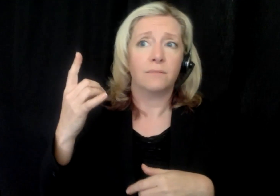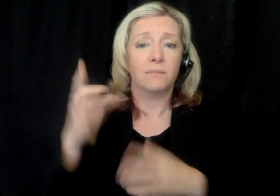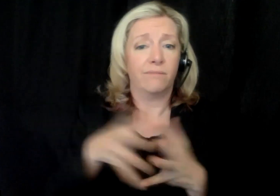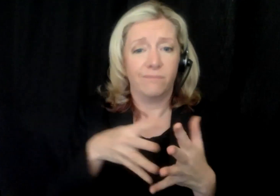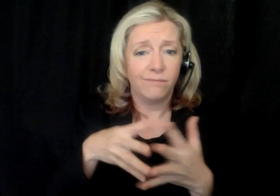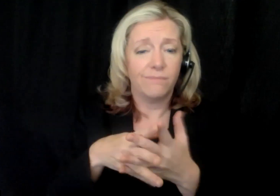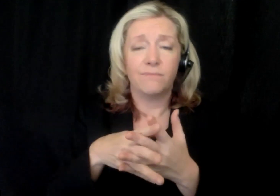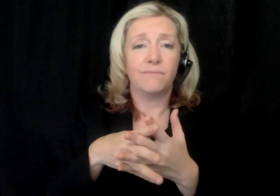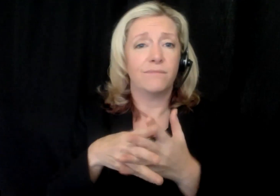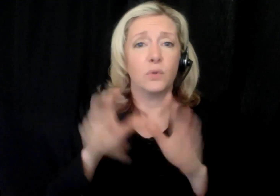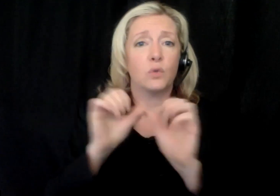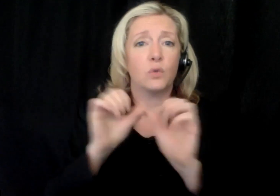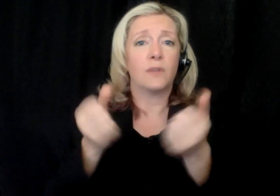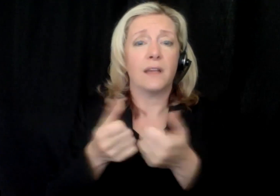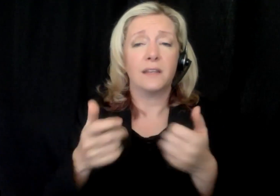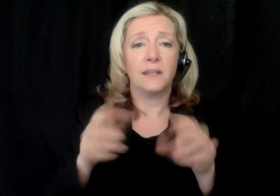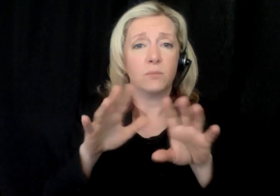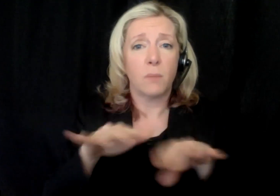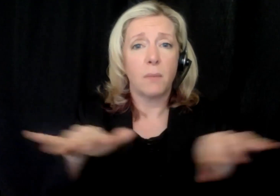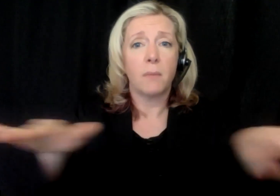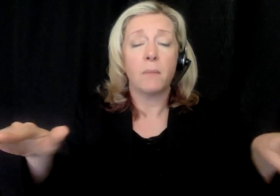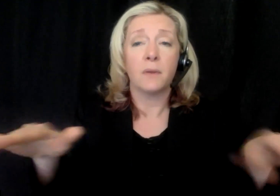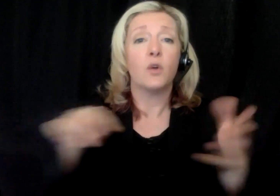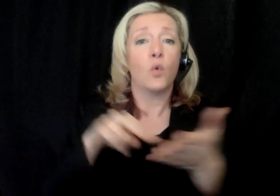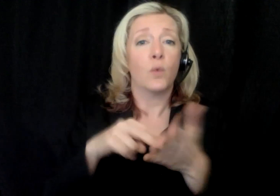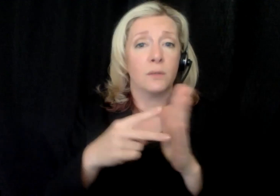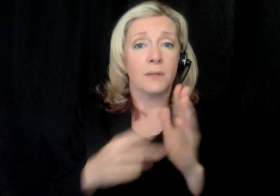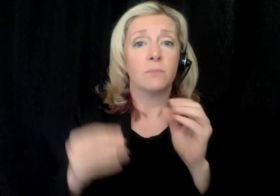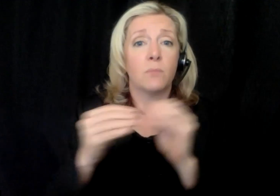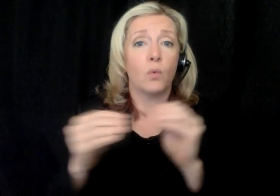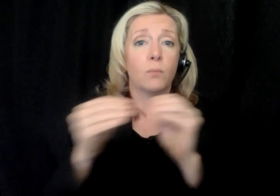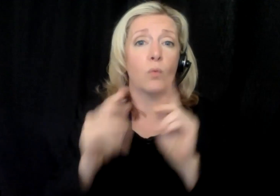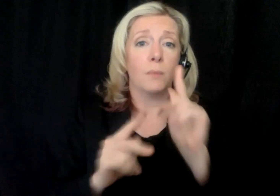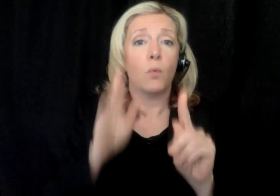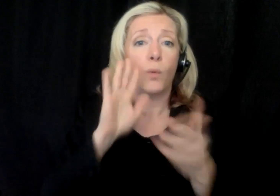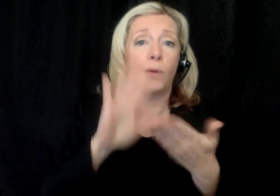society. And so as time goes on, more people are going to be harmed.